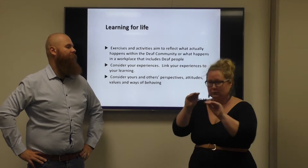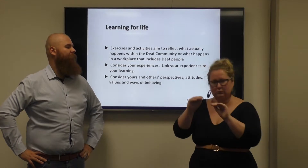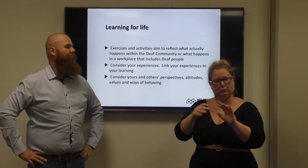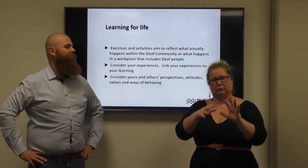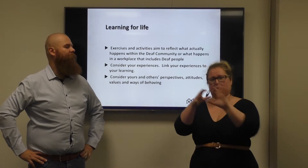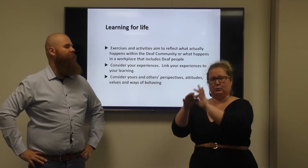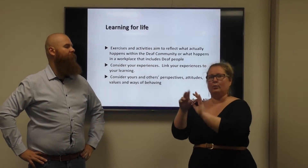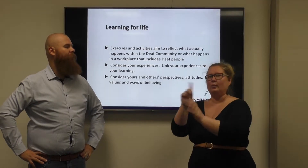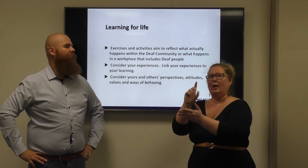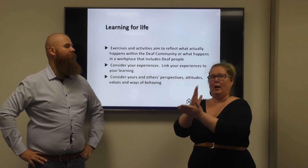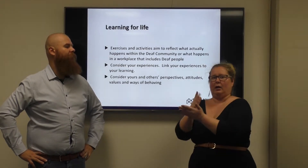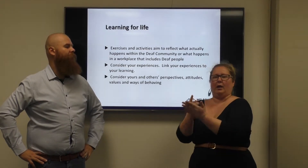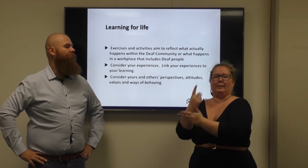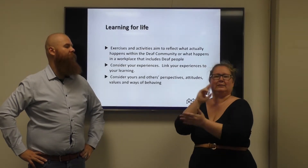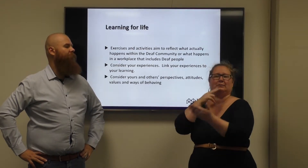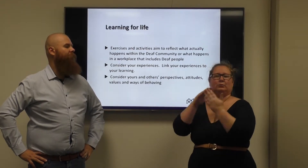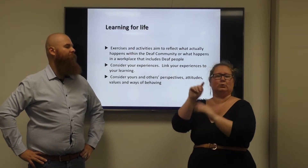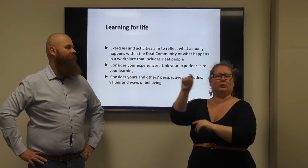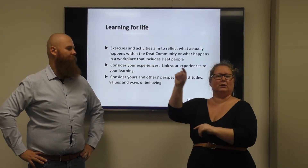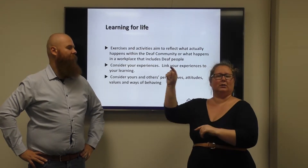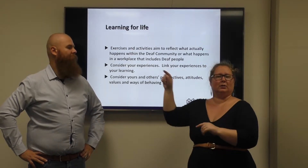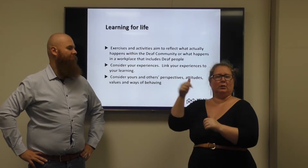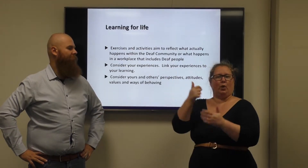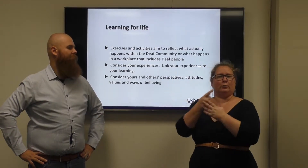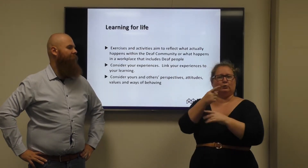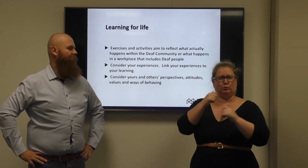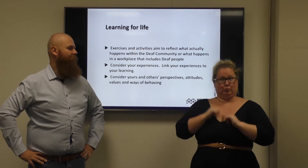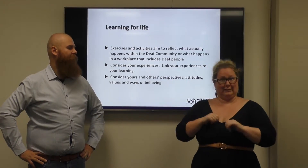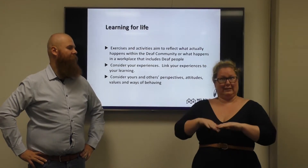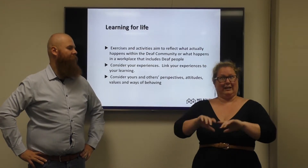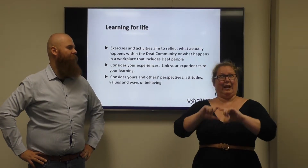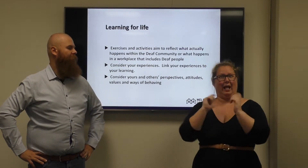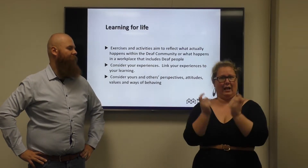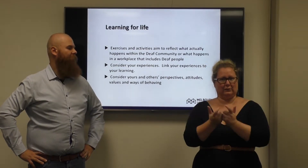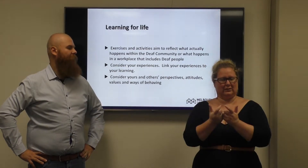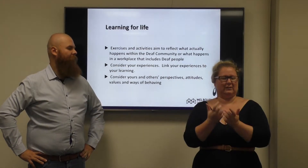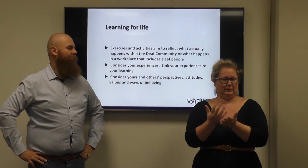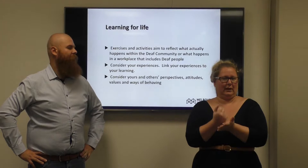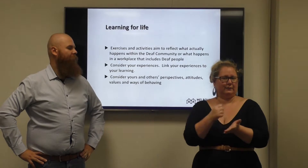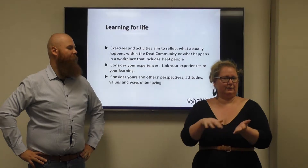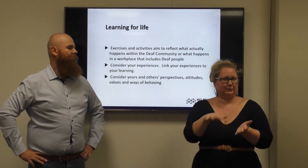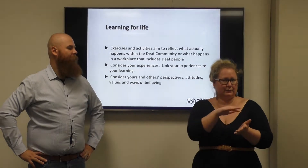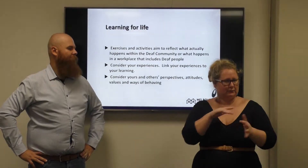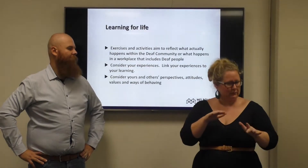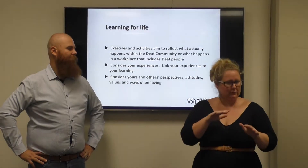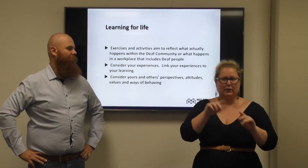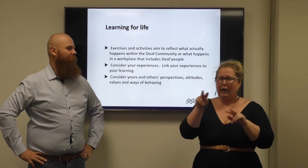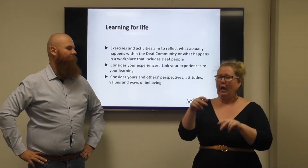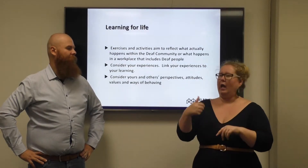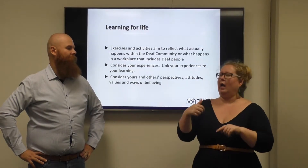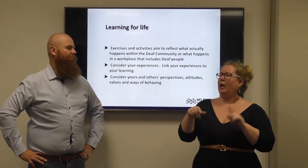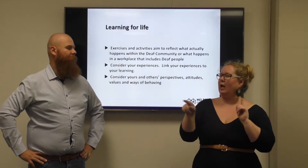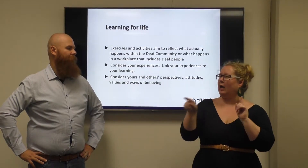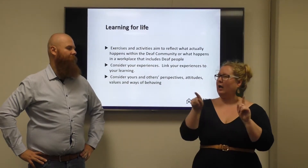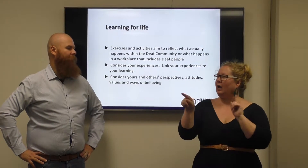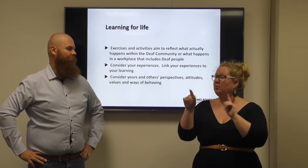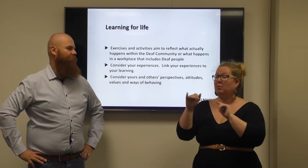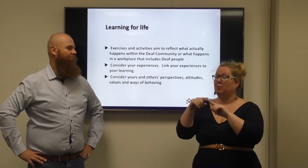Our assessments, our activities, they're all learned to what happens within the deaf community in true life. And you'll make